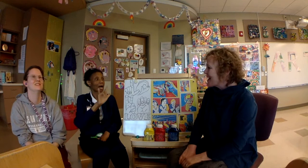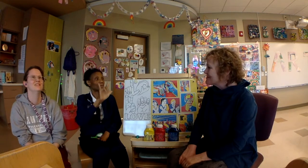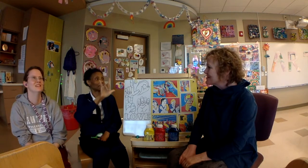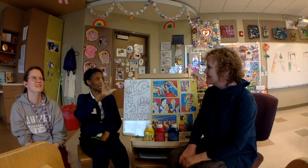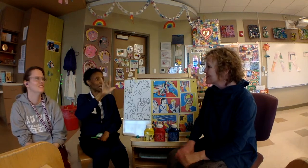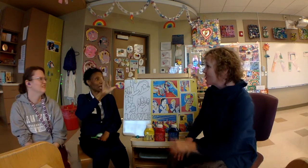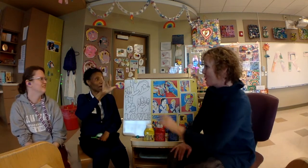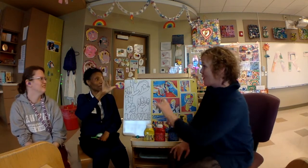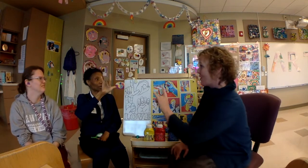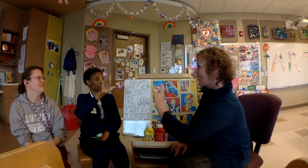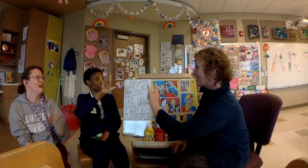having.